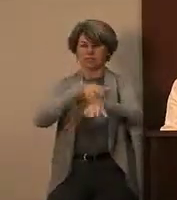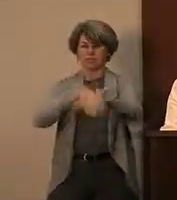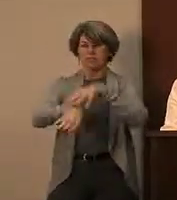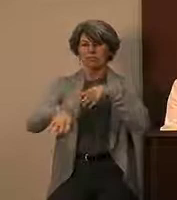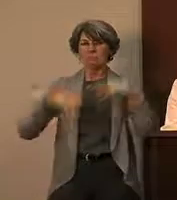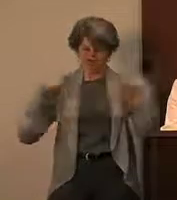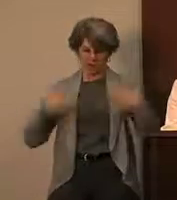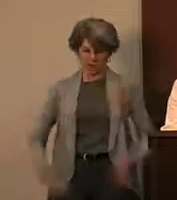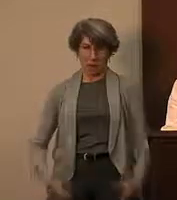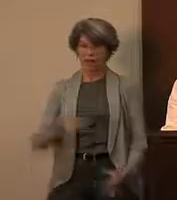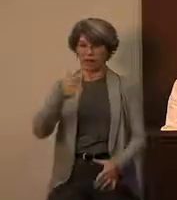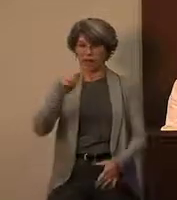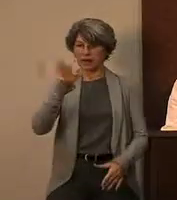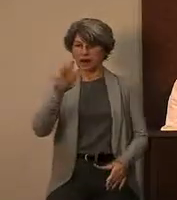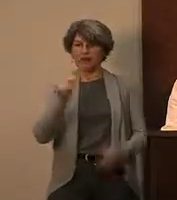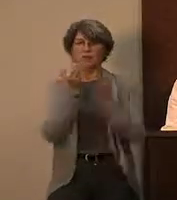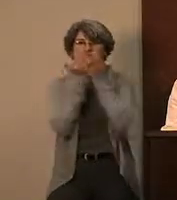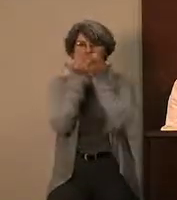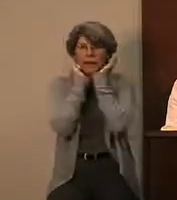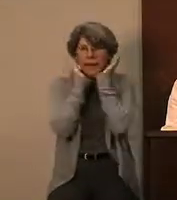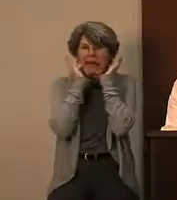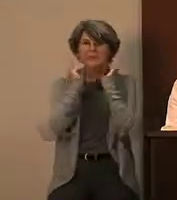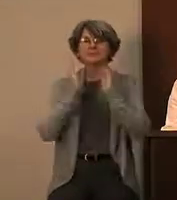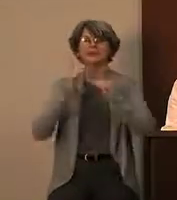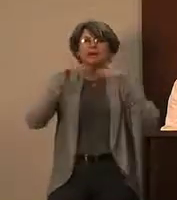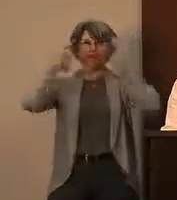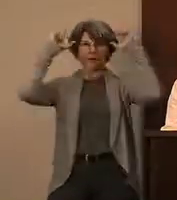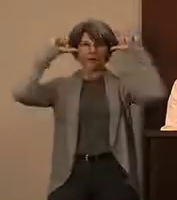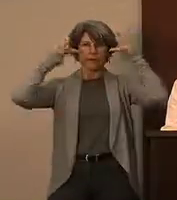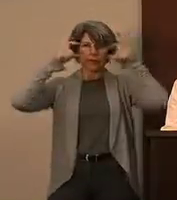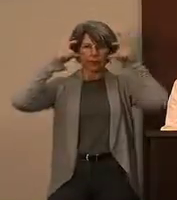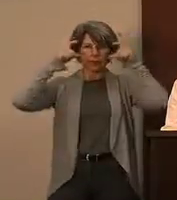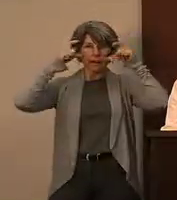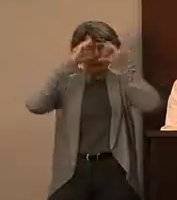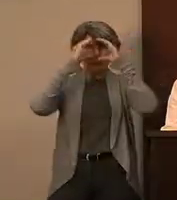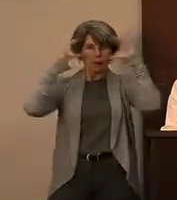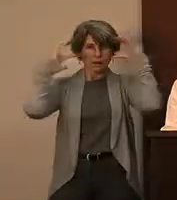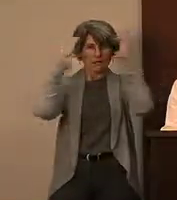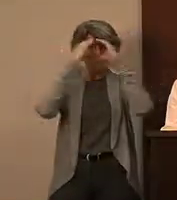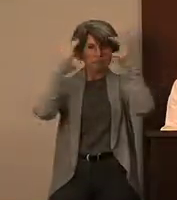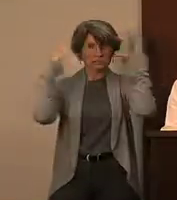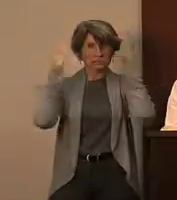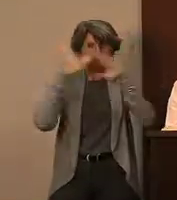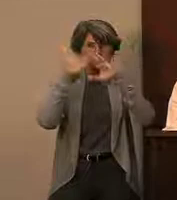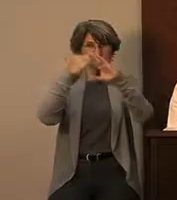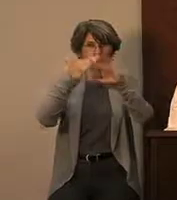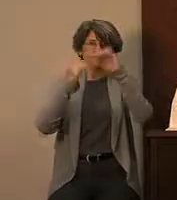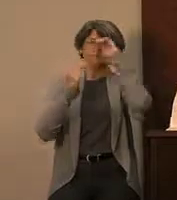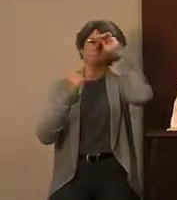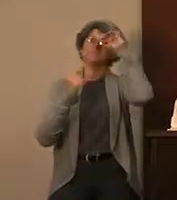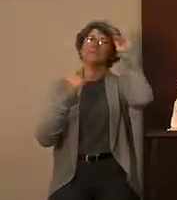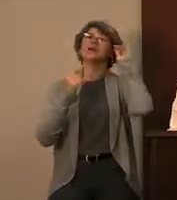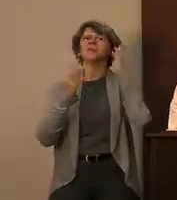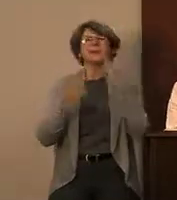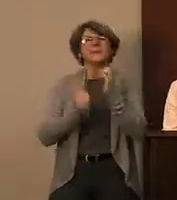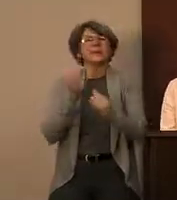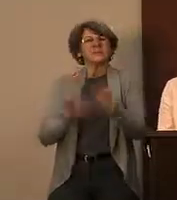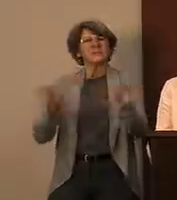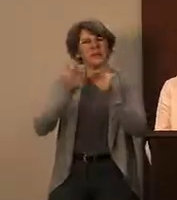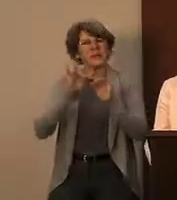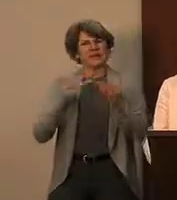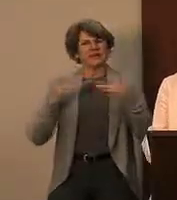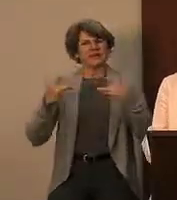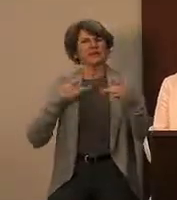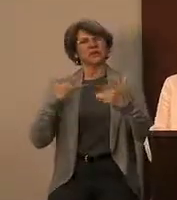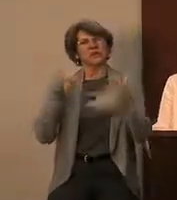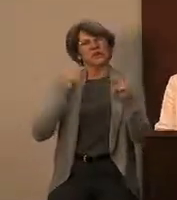masks, and goggles. So I think the major concern probably for